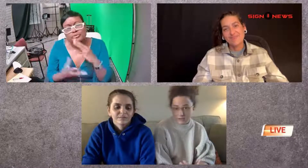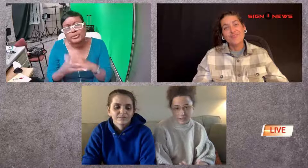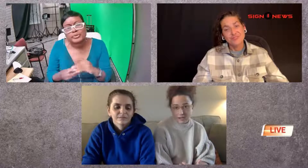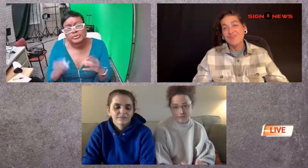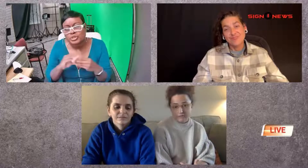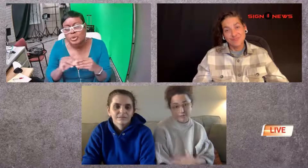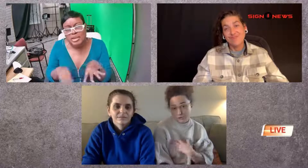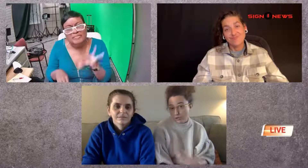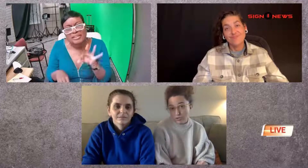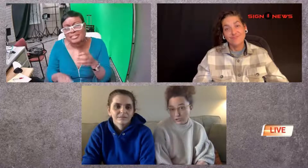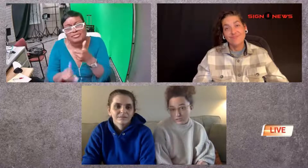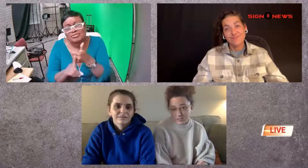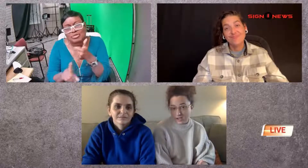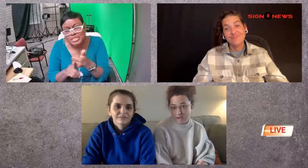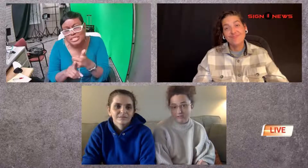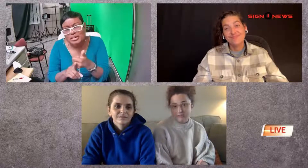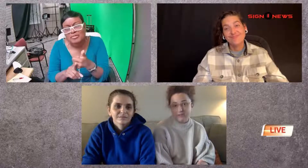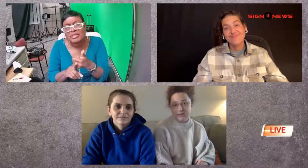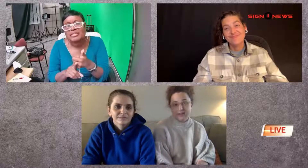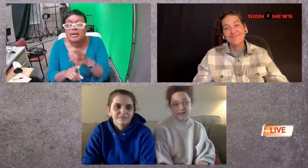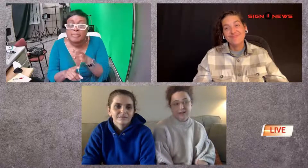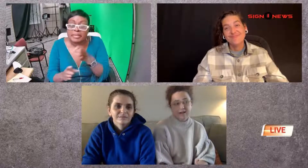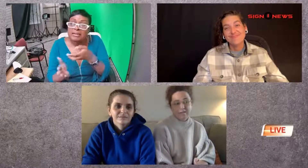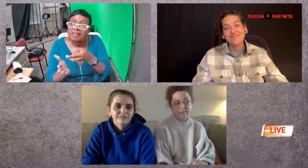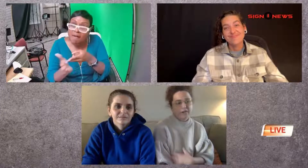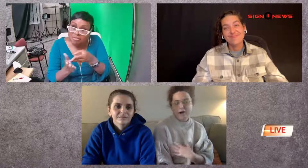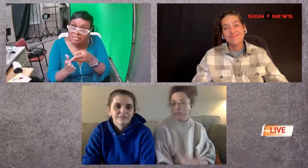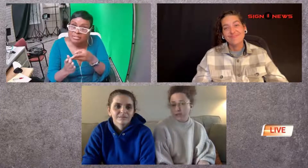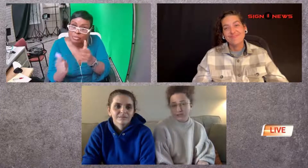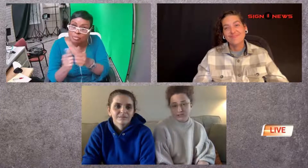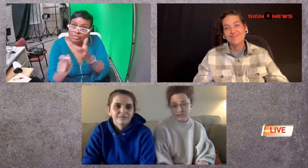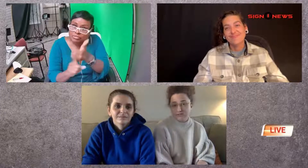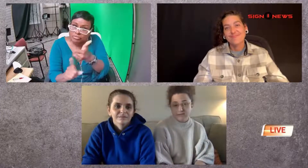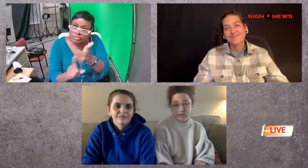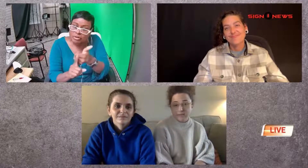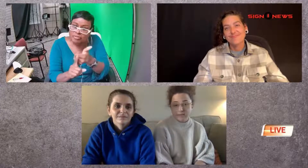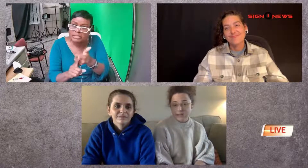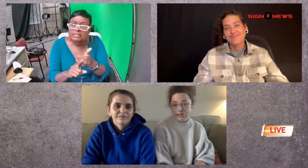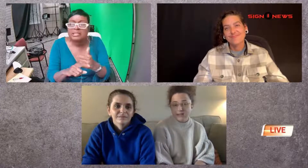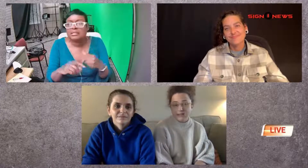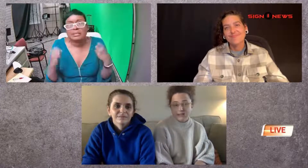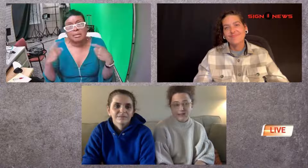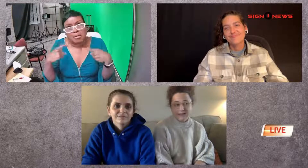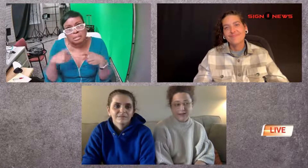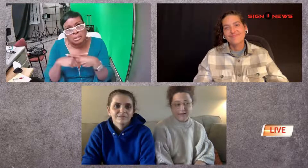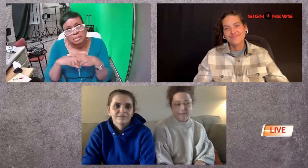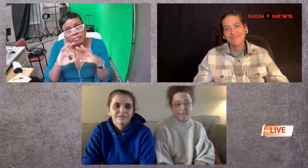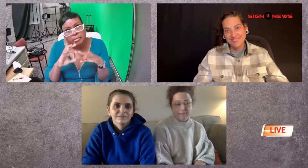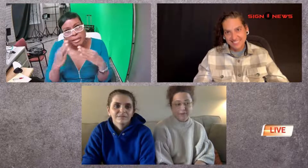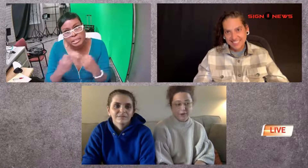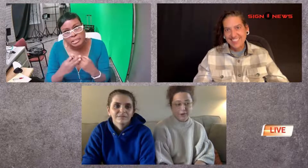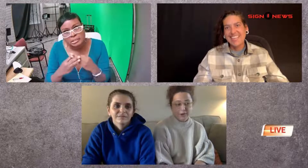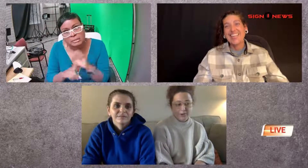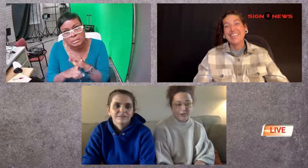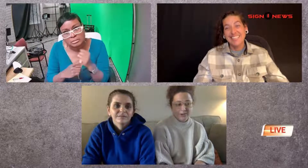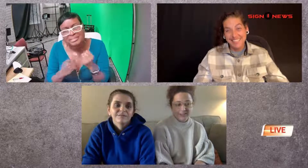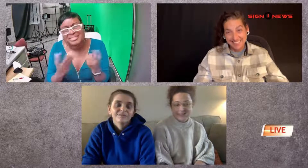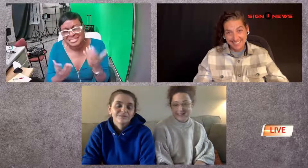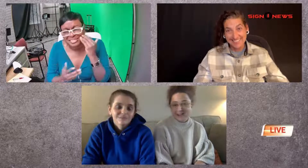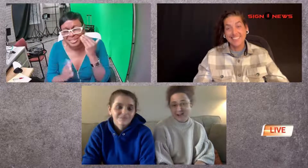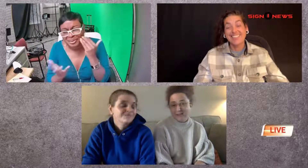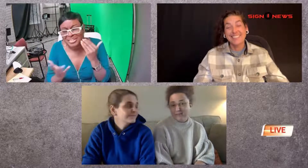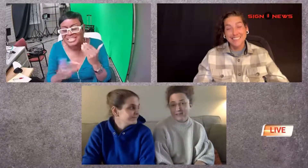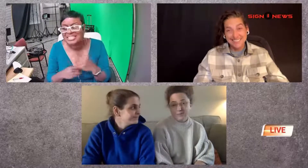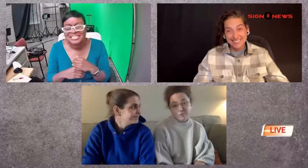finding yourself, being true to yourself, the complications of family. You know, nothing